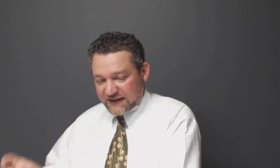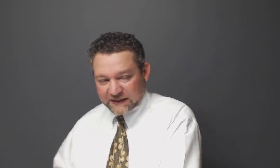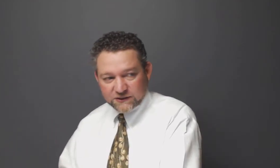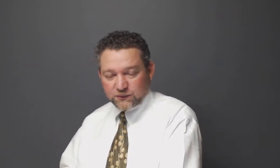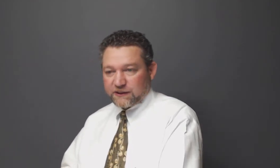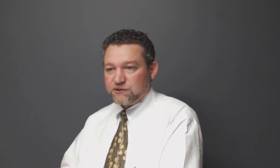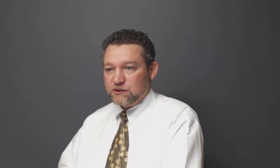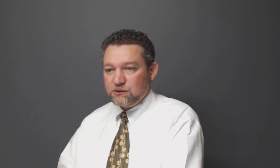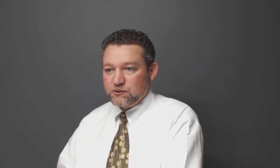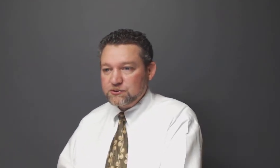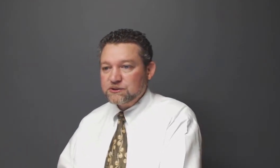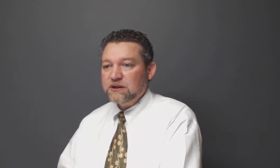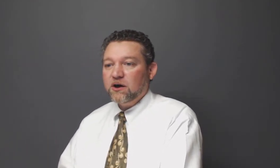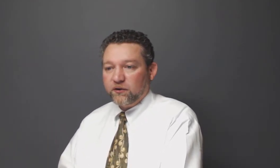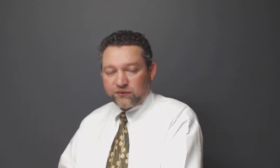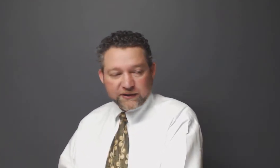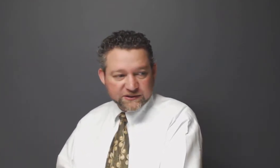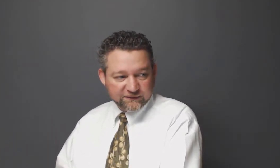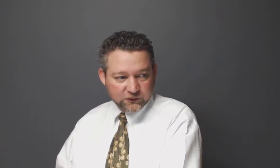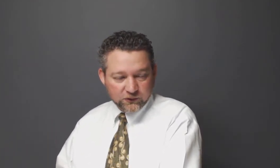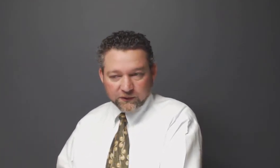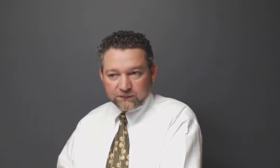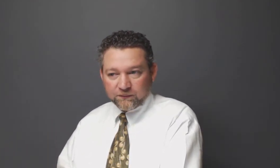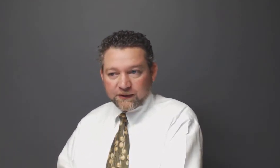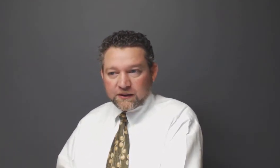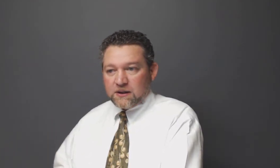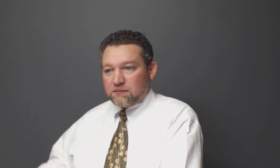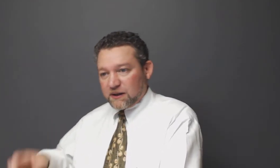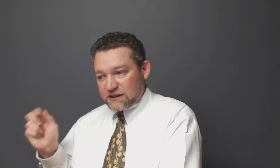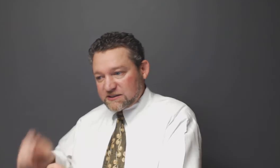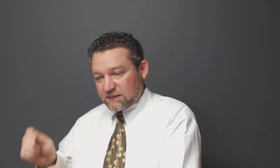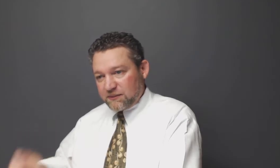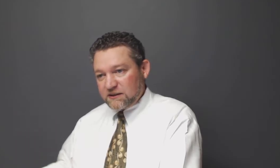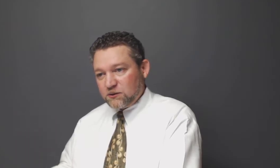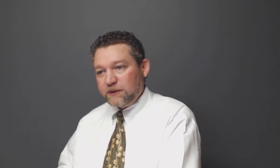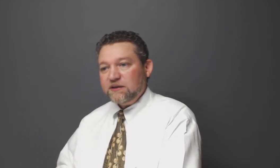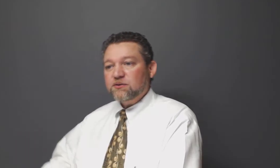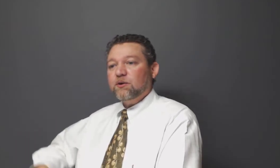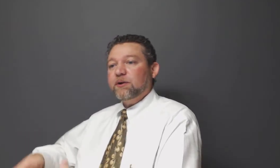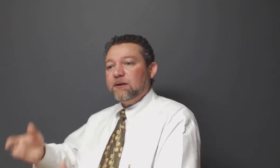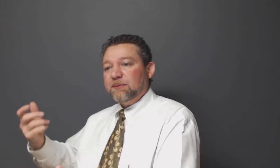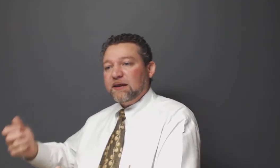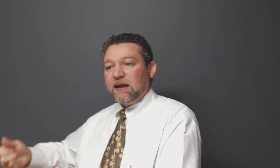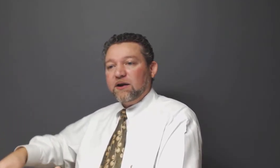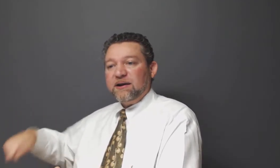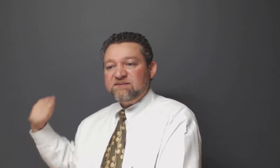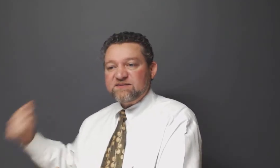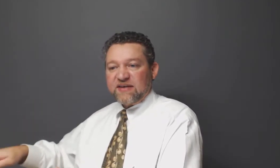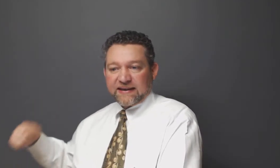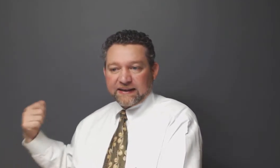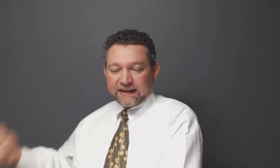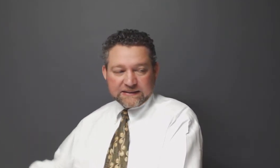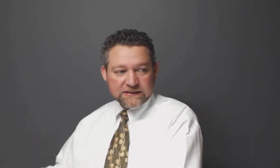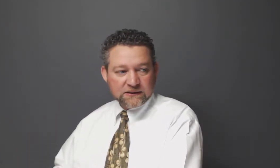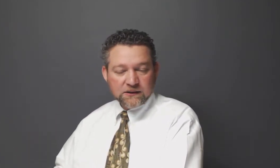fan is what is used on a threshing floor, because they beat the wheat, throw it up in the air, and fan it